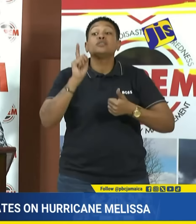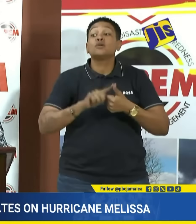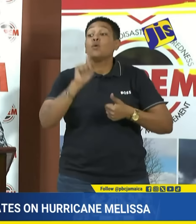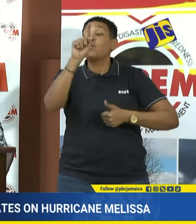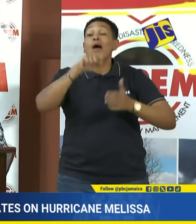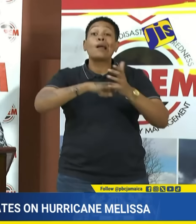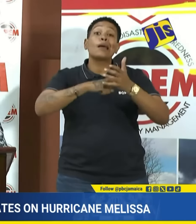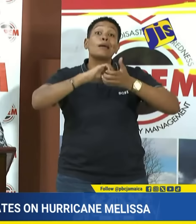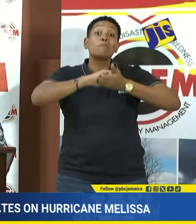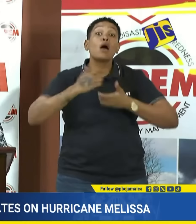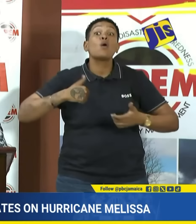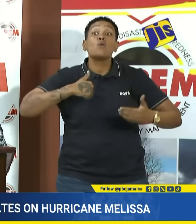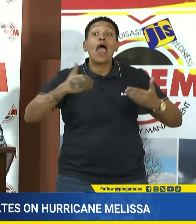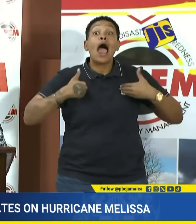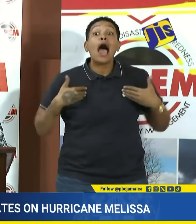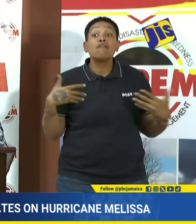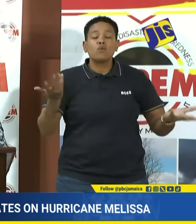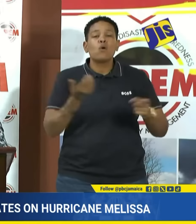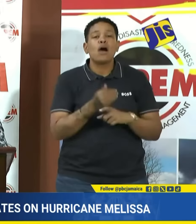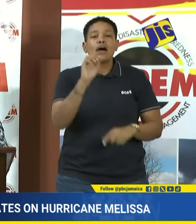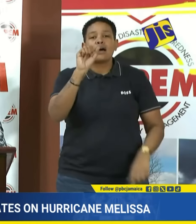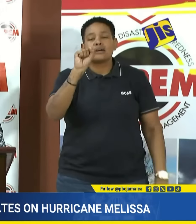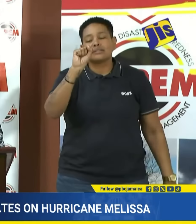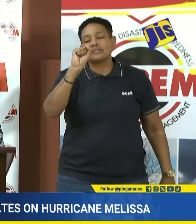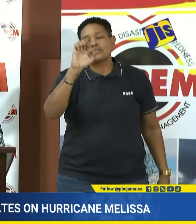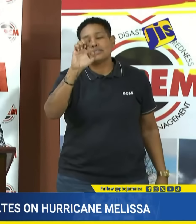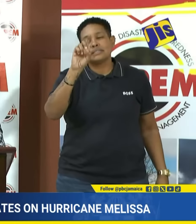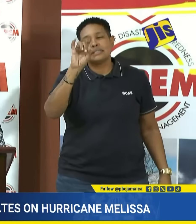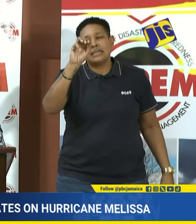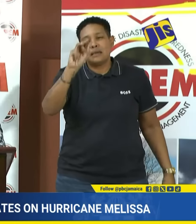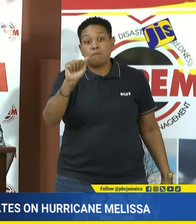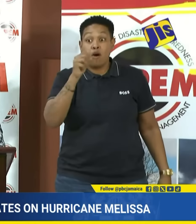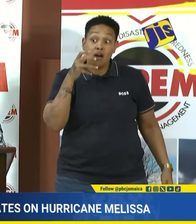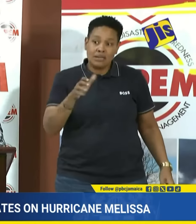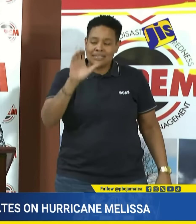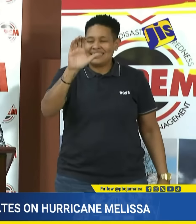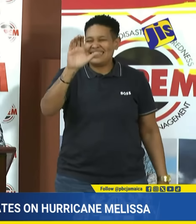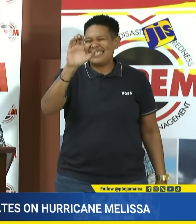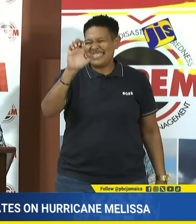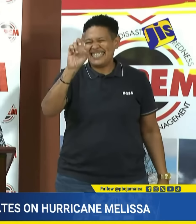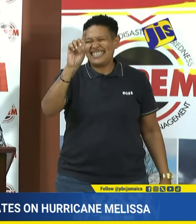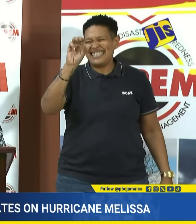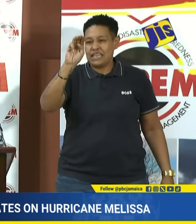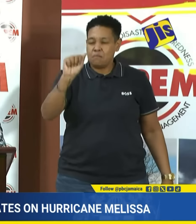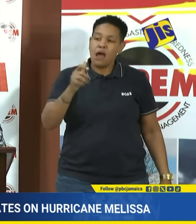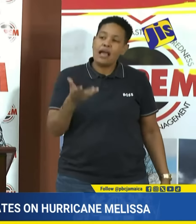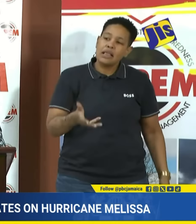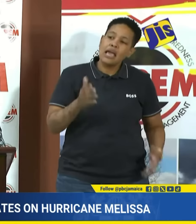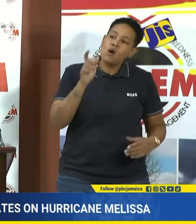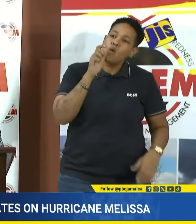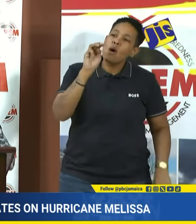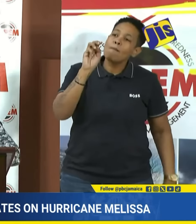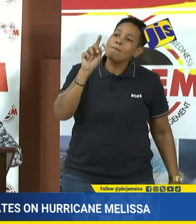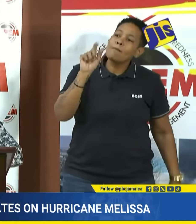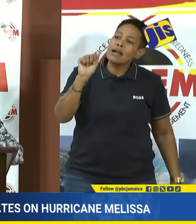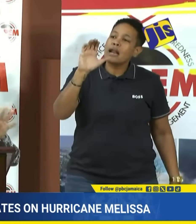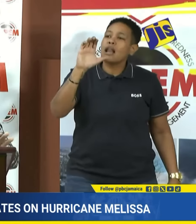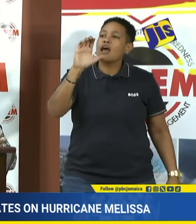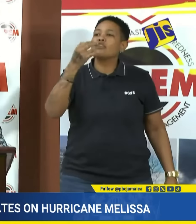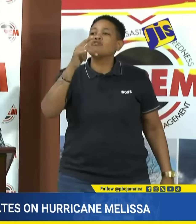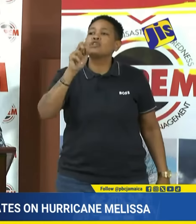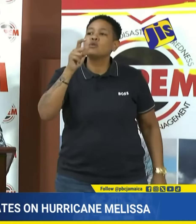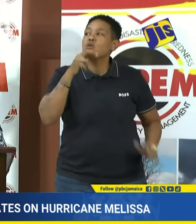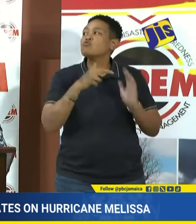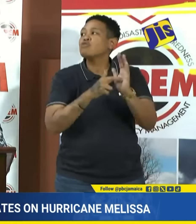key partner that we do have is SEDIMA. And here with us, we have Mandela Christian, who is